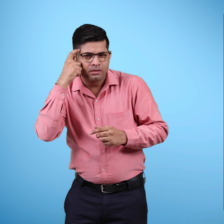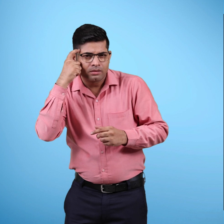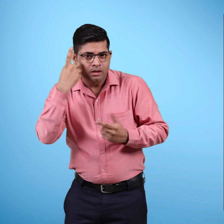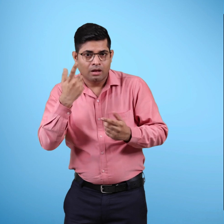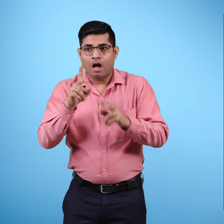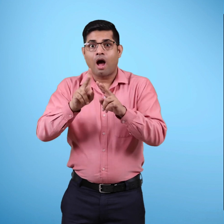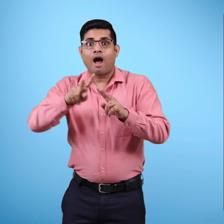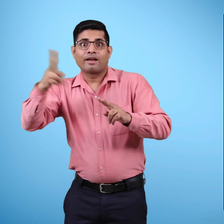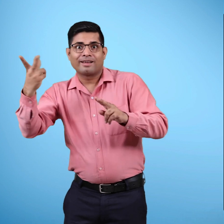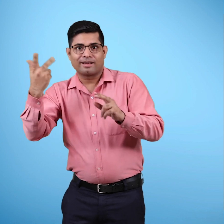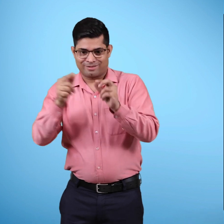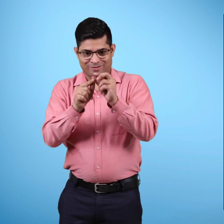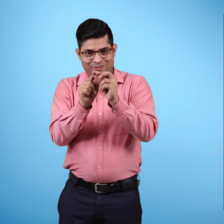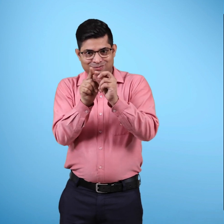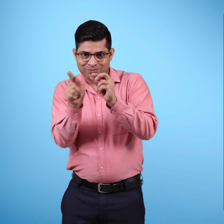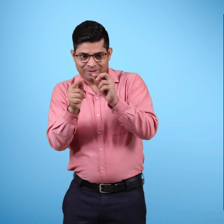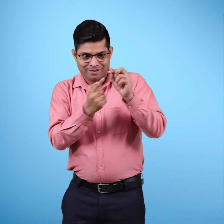Are there also other types of roots?